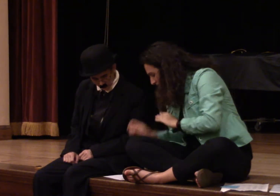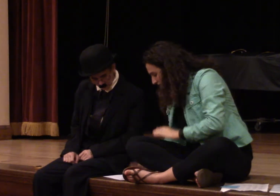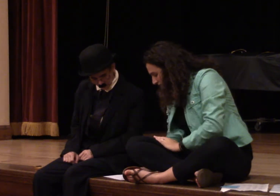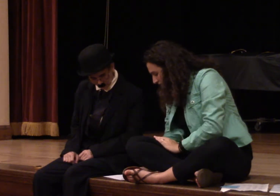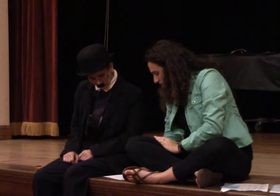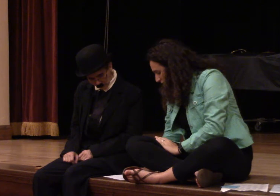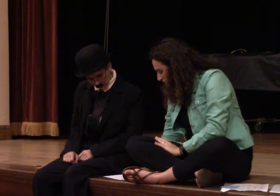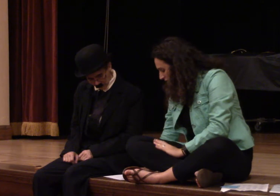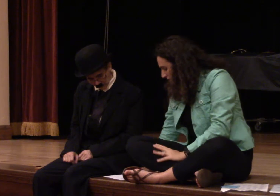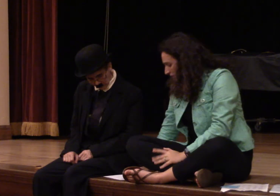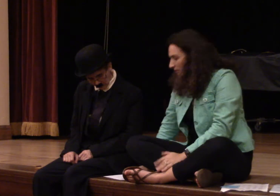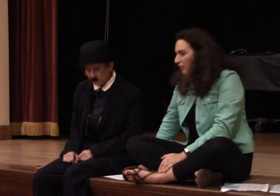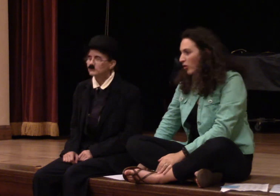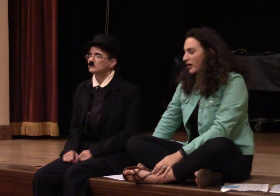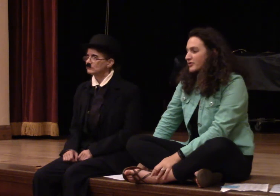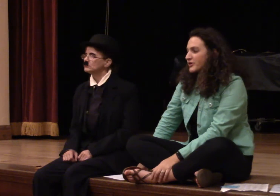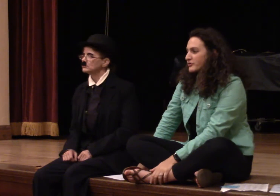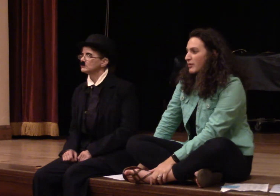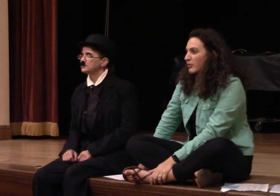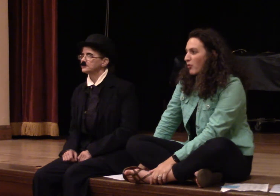We'll do morning. Do you guys remember morning?